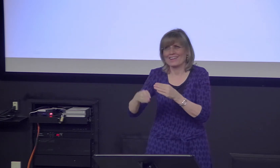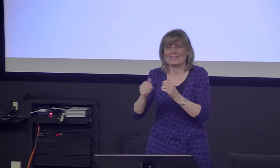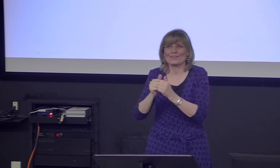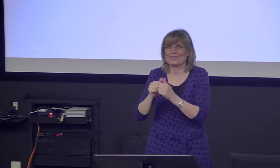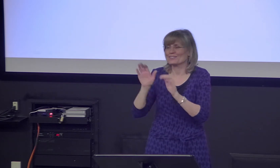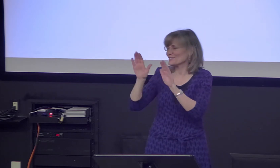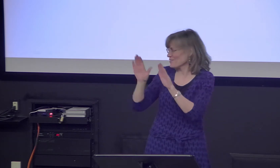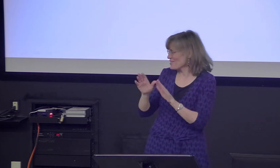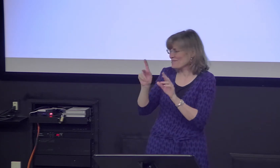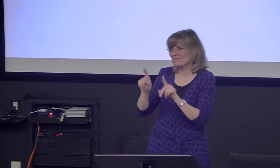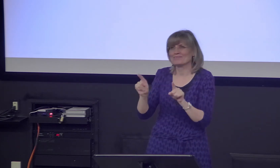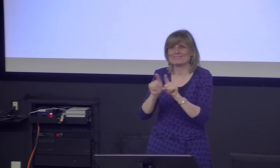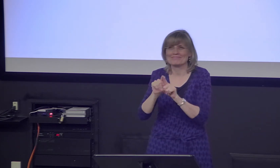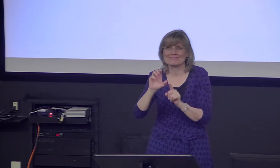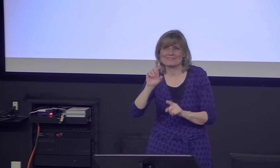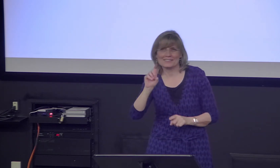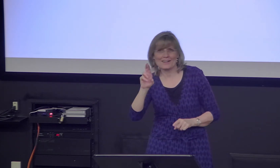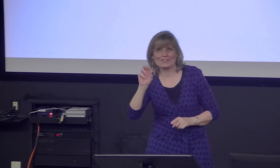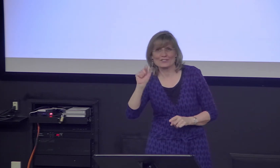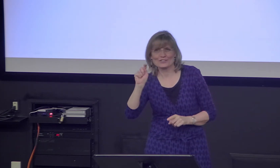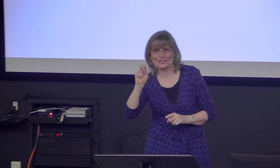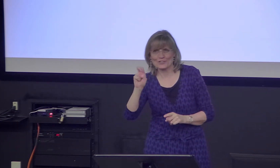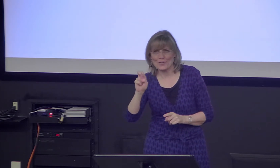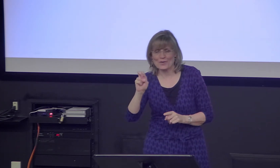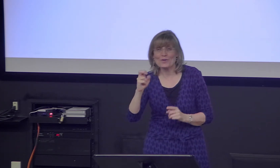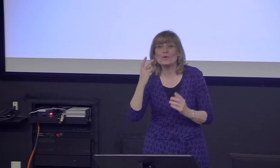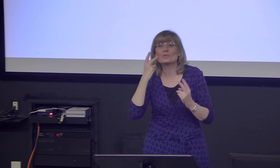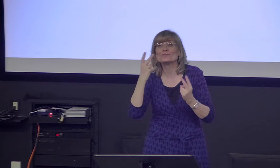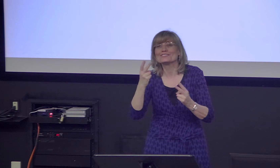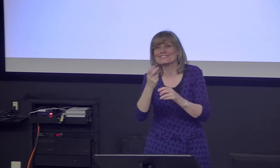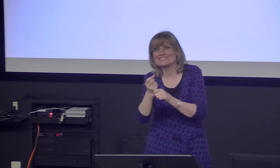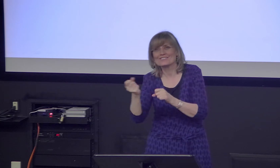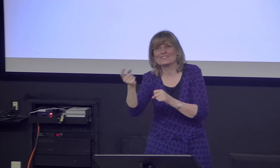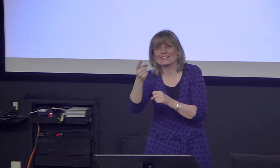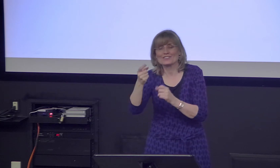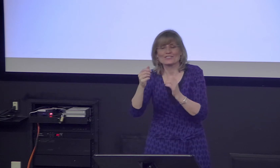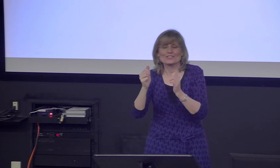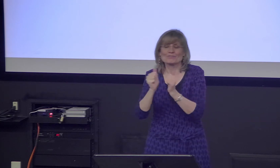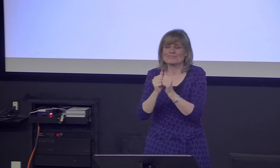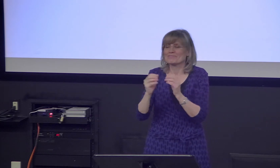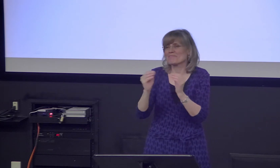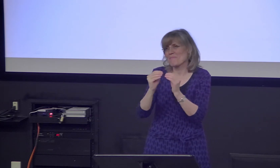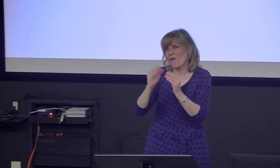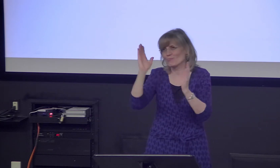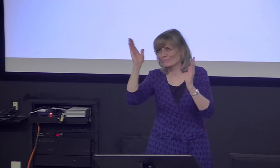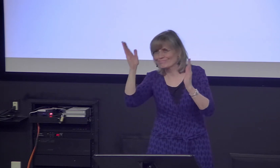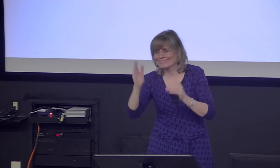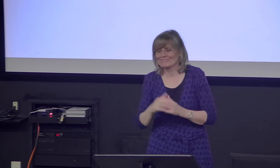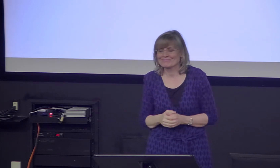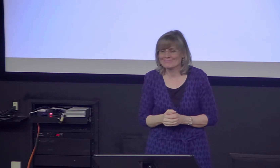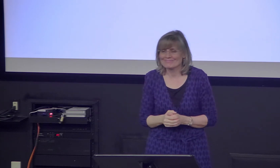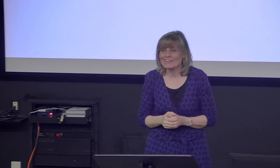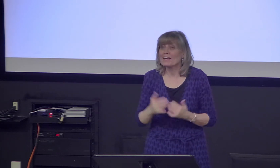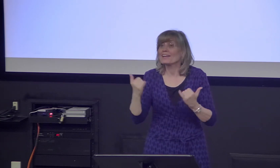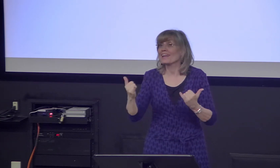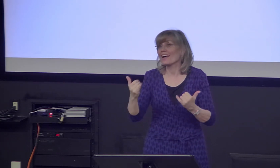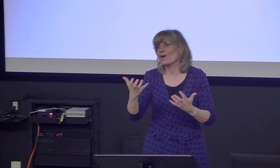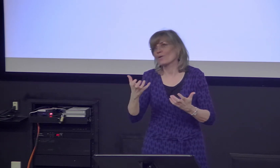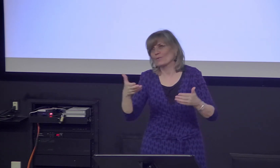a great way to end the year with a wonderful presenter, Dr. Christopher Stone. We'll see you next year for the other